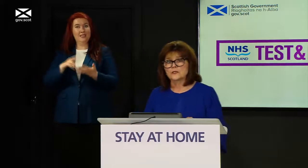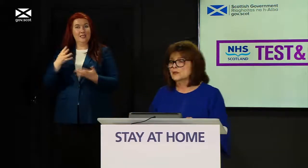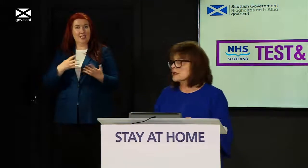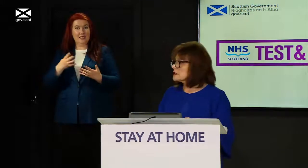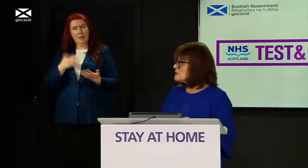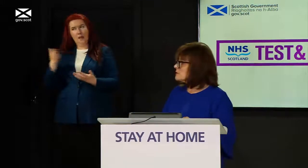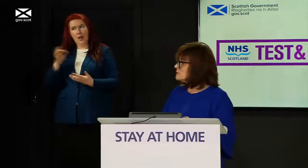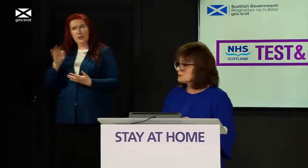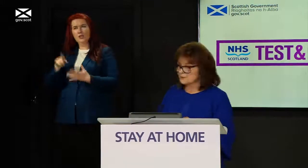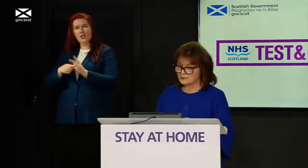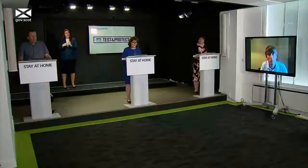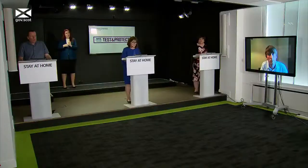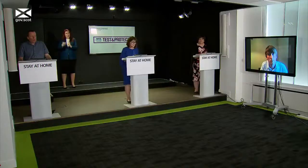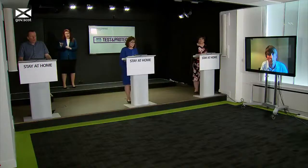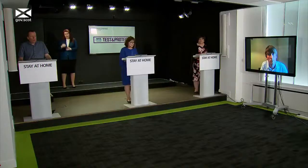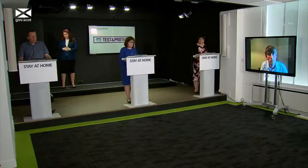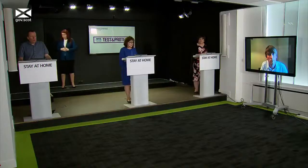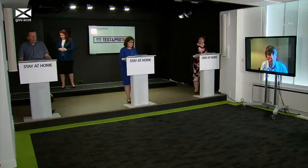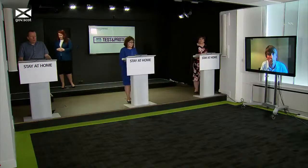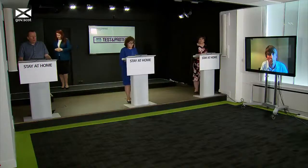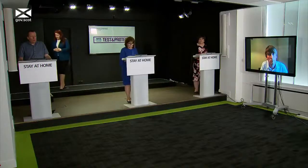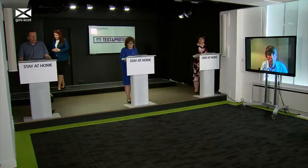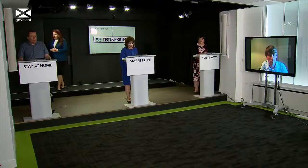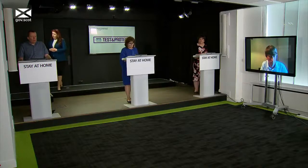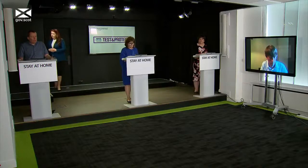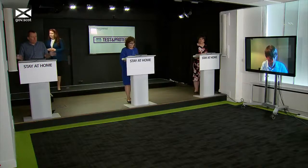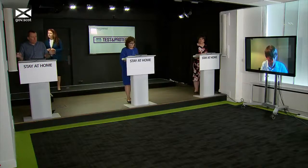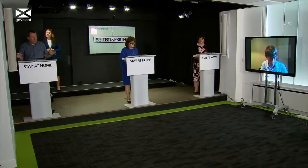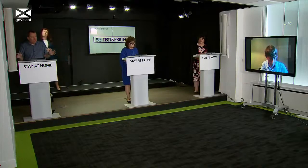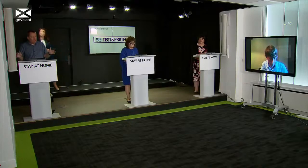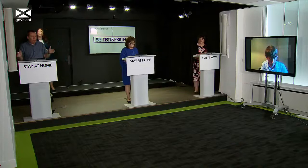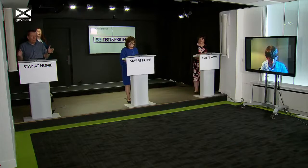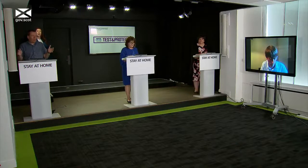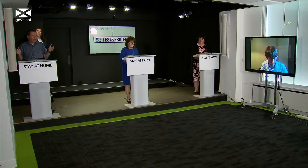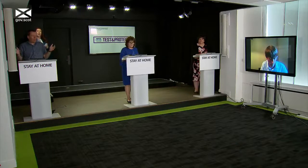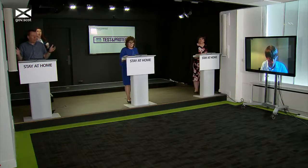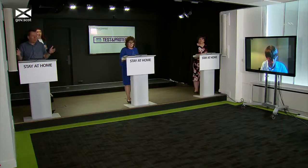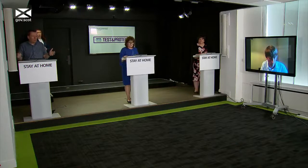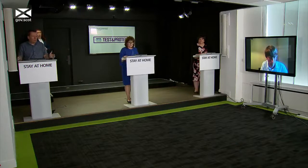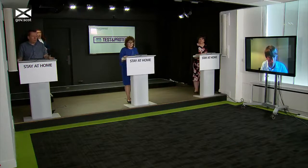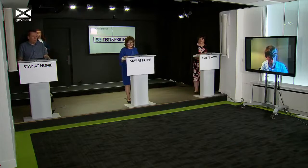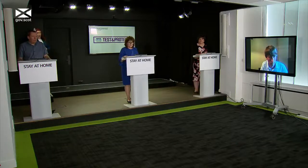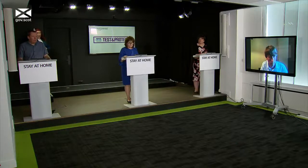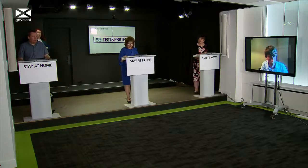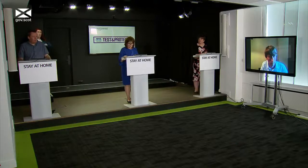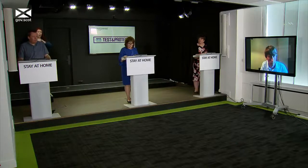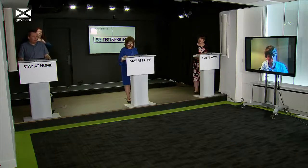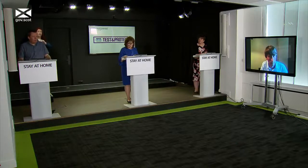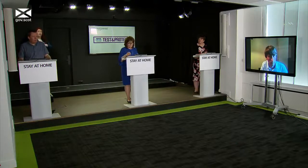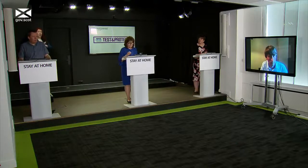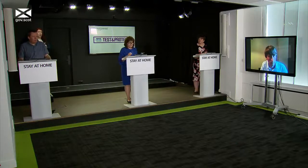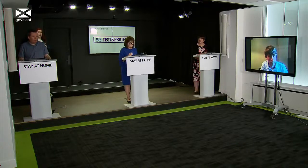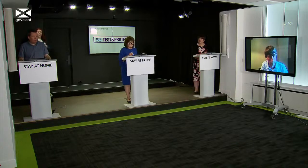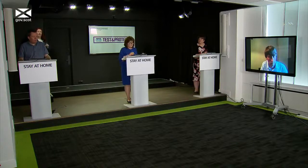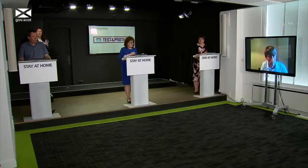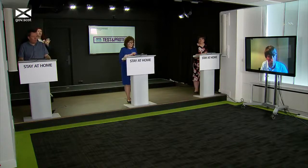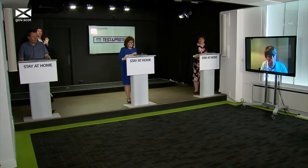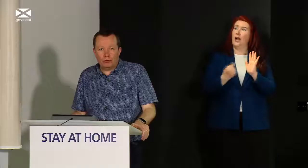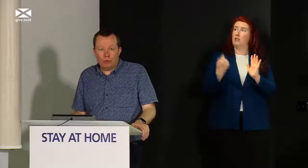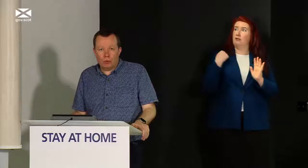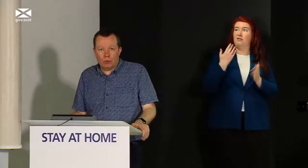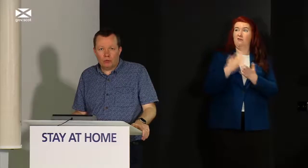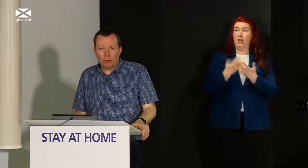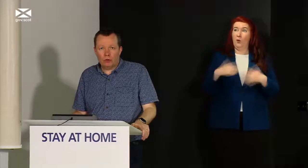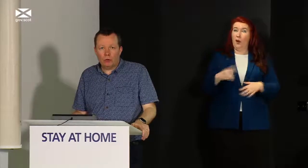to pick up some of that detail so the the knowledge about this virus has so in January the the virus was less than a month